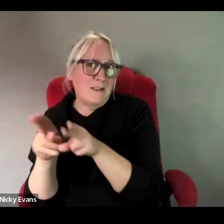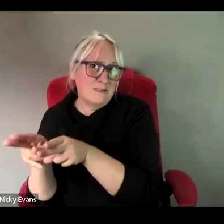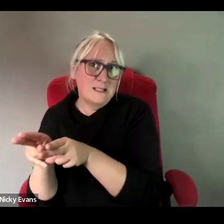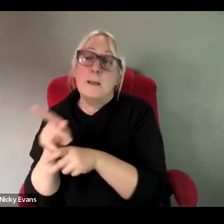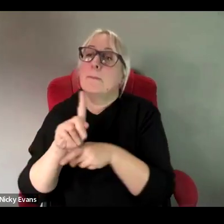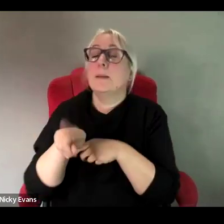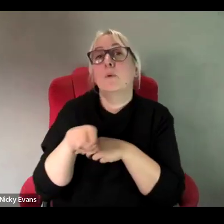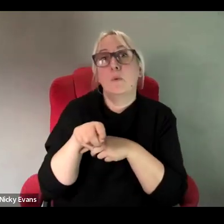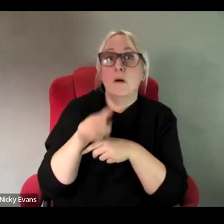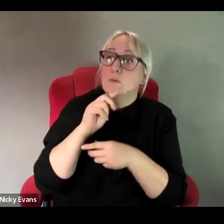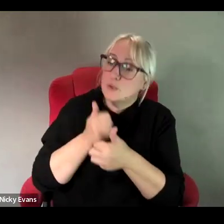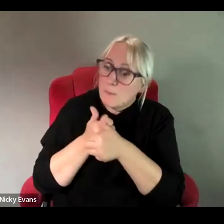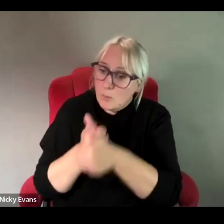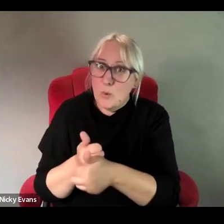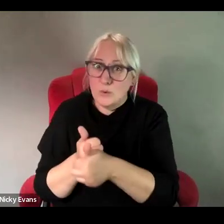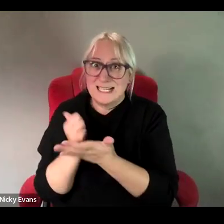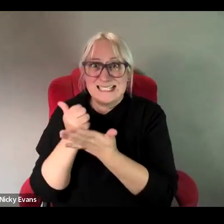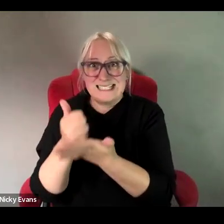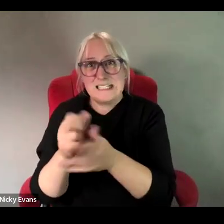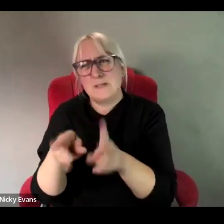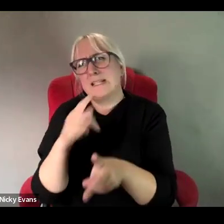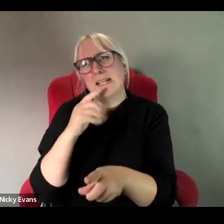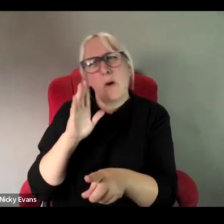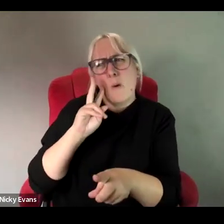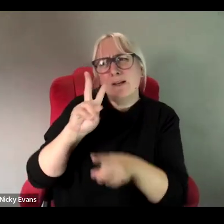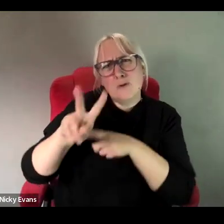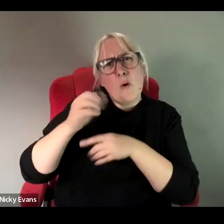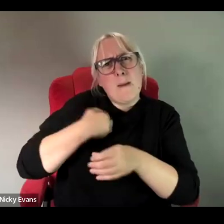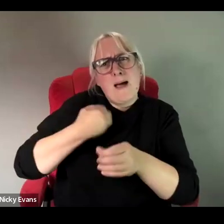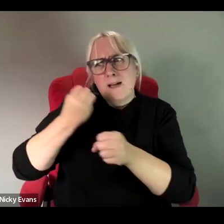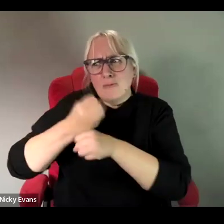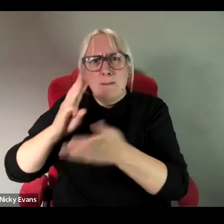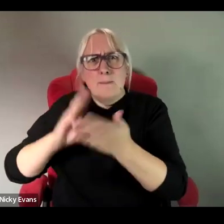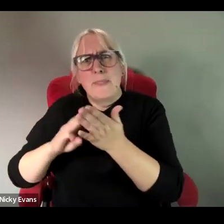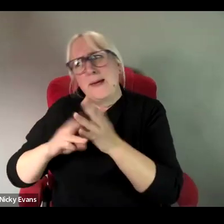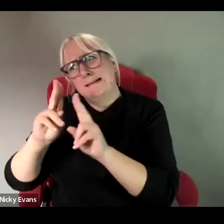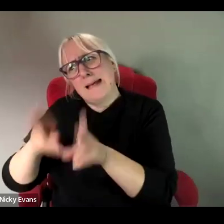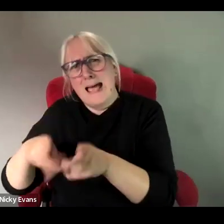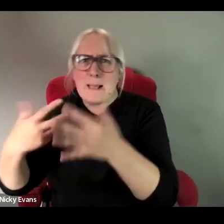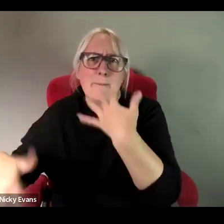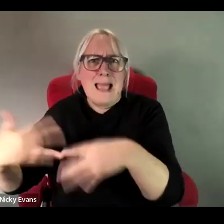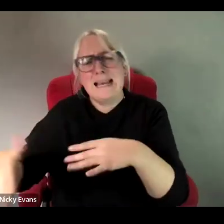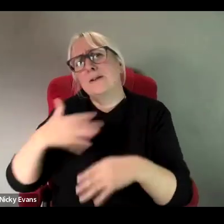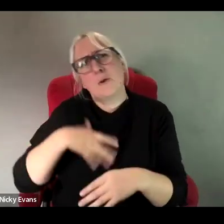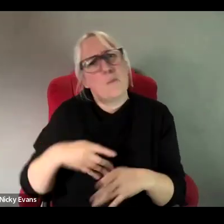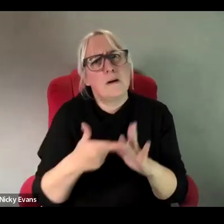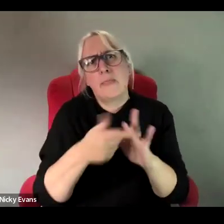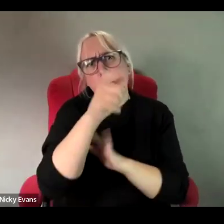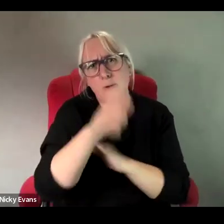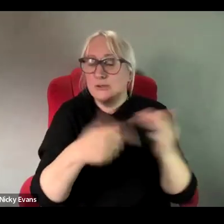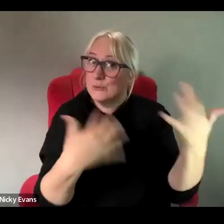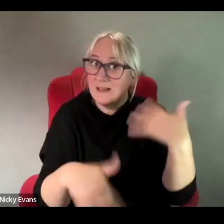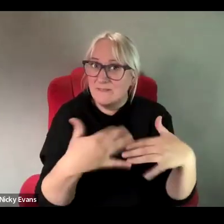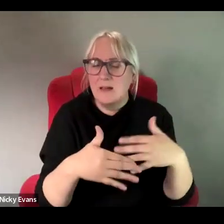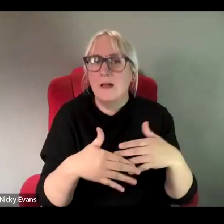saw my granddad or grandma, God bless them, die in terrible pain and agony, and I wouldn't want that for myself. But, you know, they have seen their loved ones